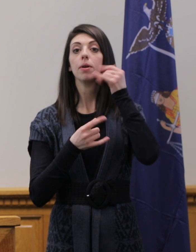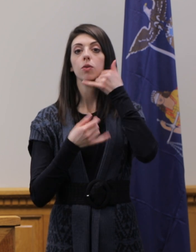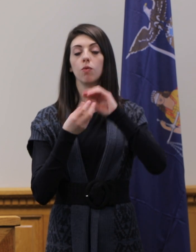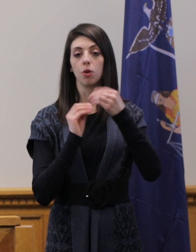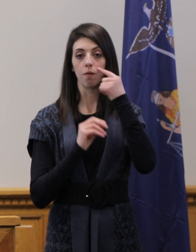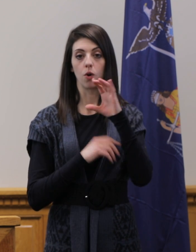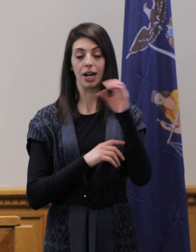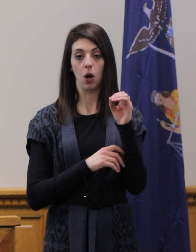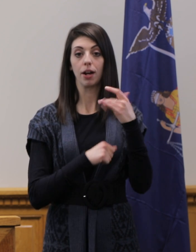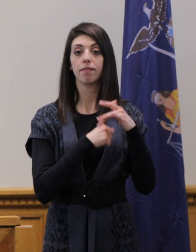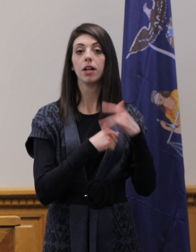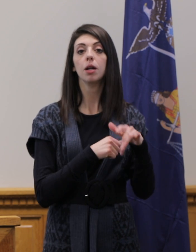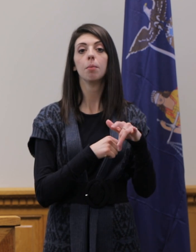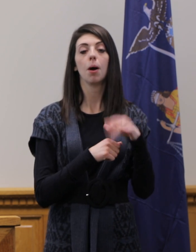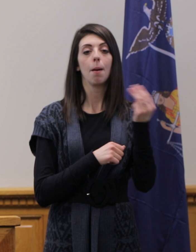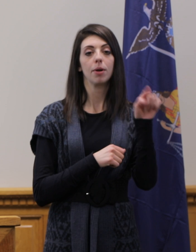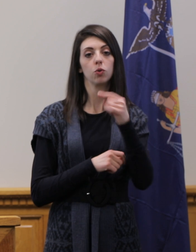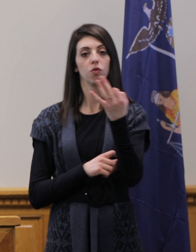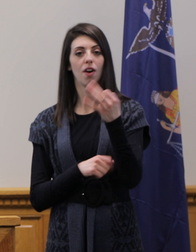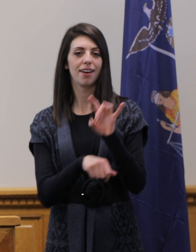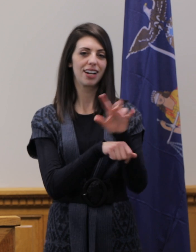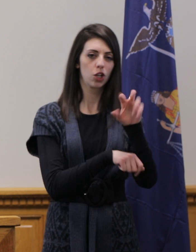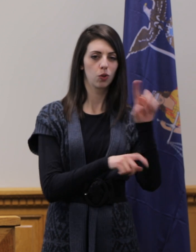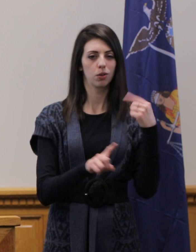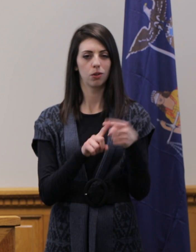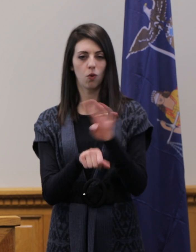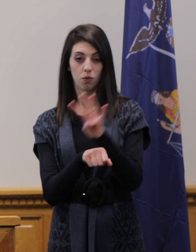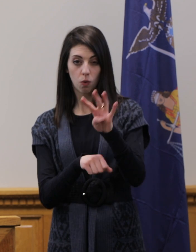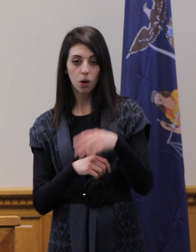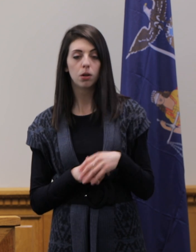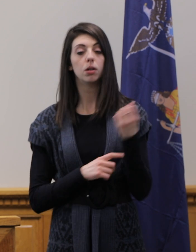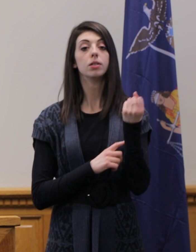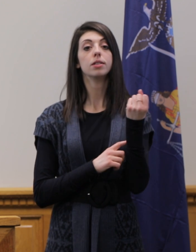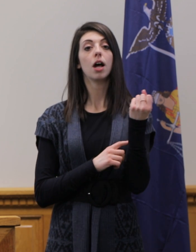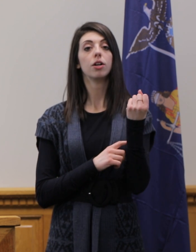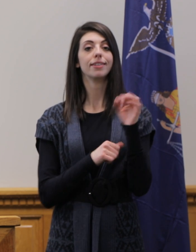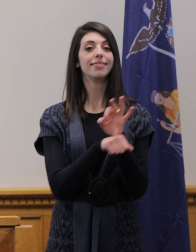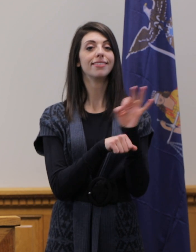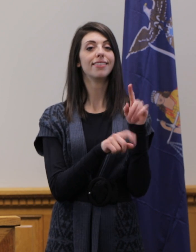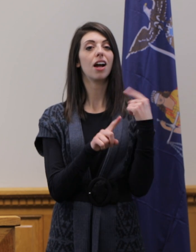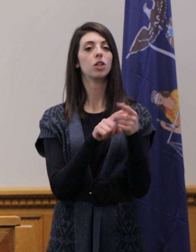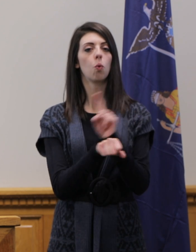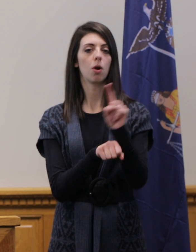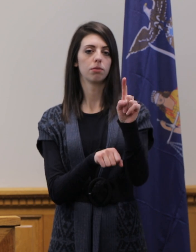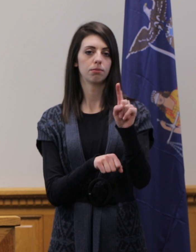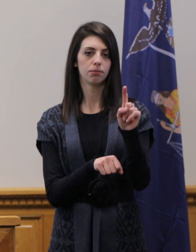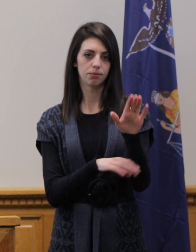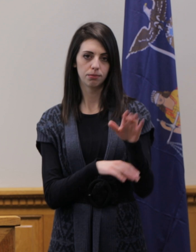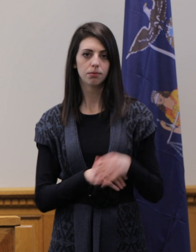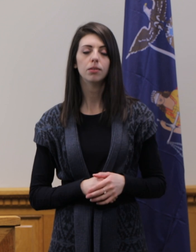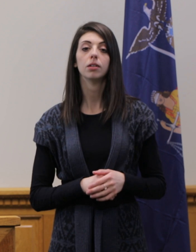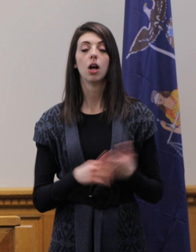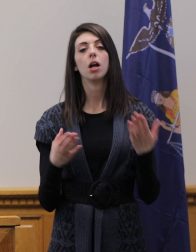open Monday through Friday from 8:30 a.m. to 4 p.m. and Saturdays from 9 a.m. to 1 p.m. It